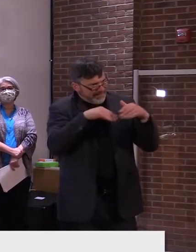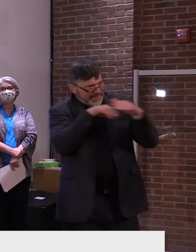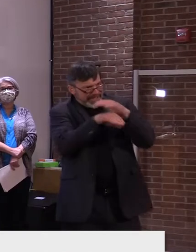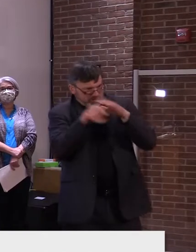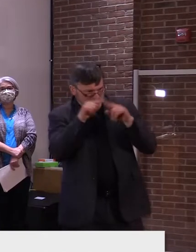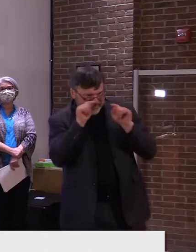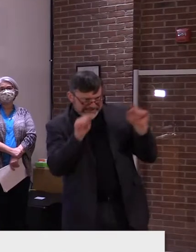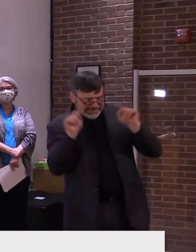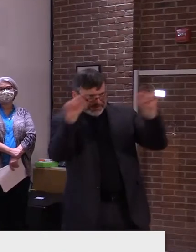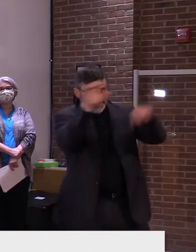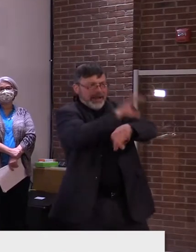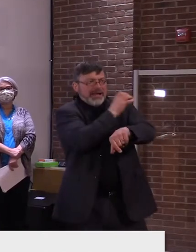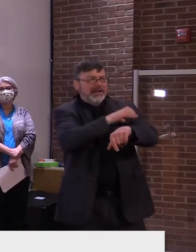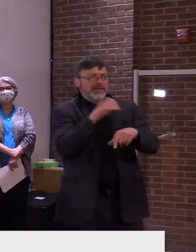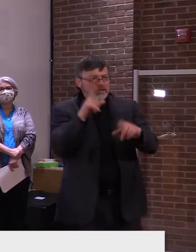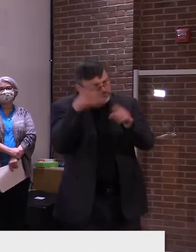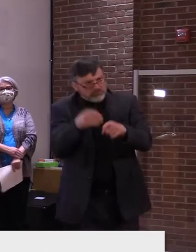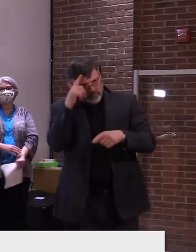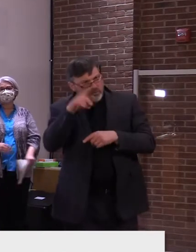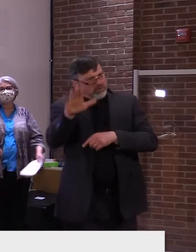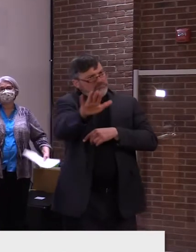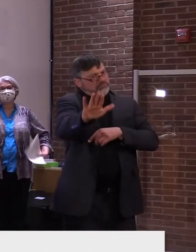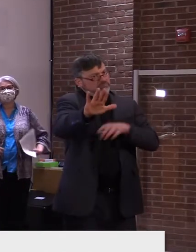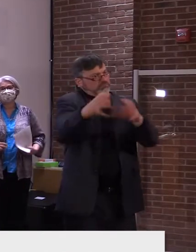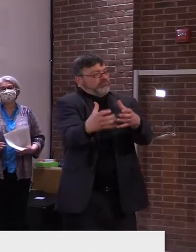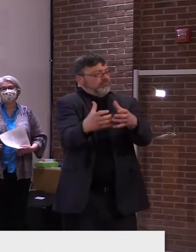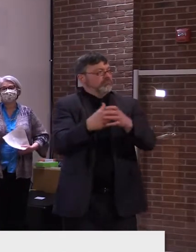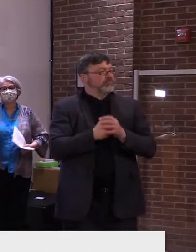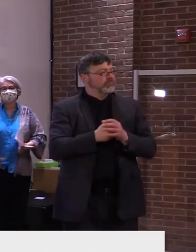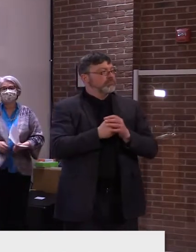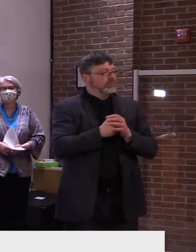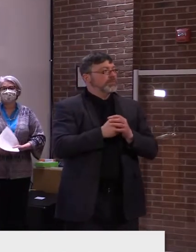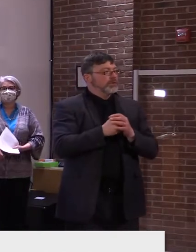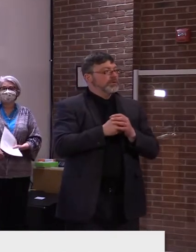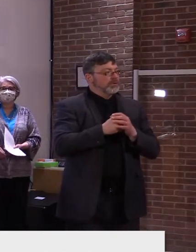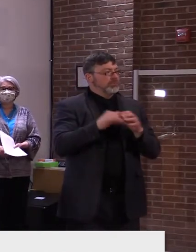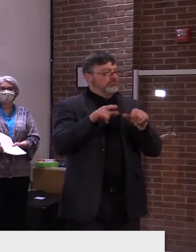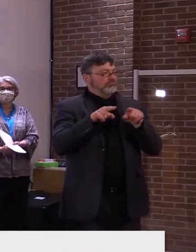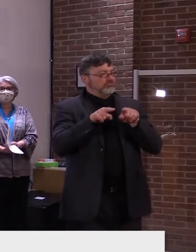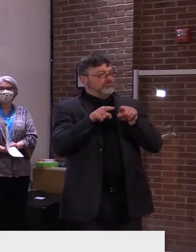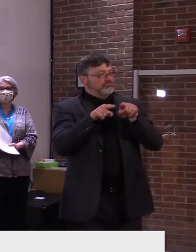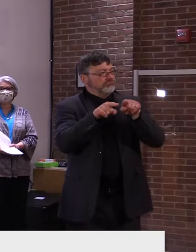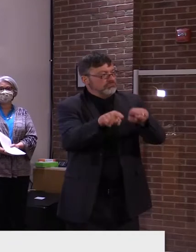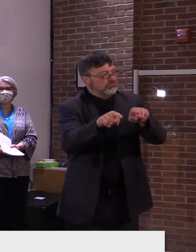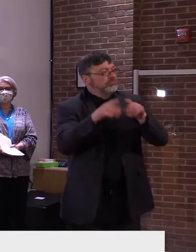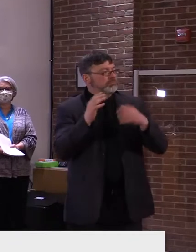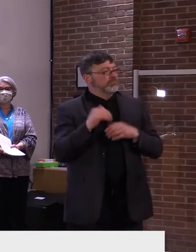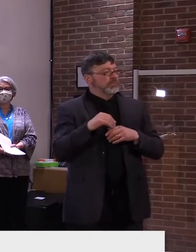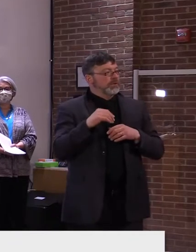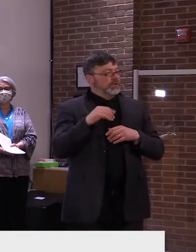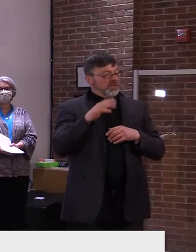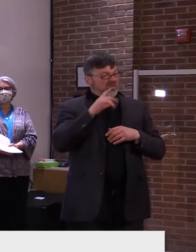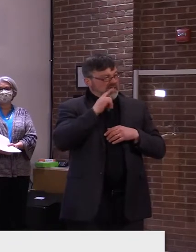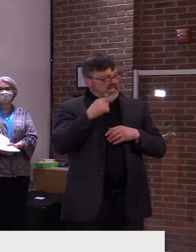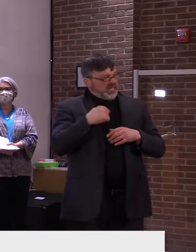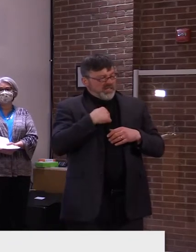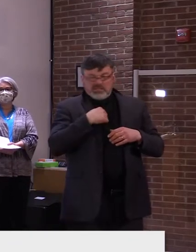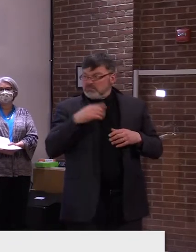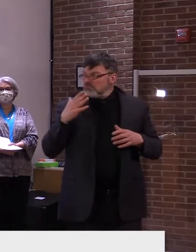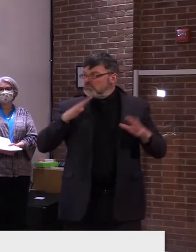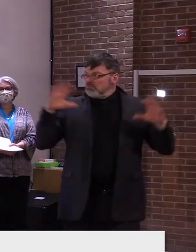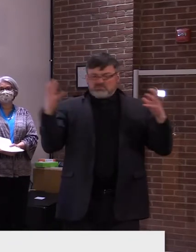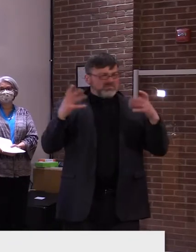efforts. They are so critical, so committed, so enthusiastic, and so instrumental to the success of